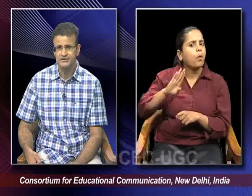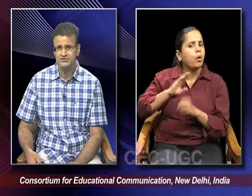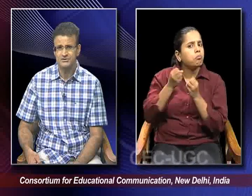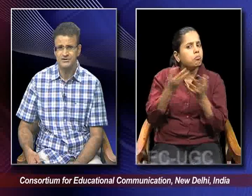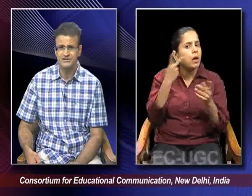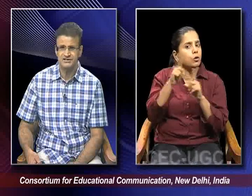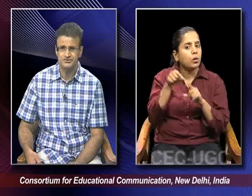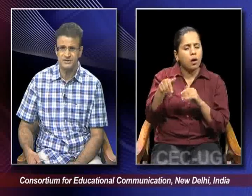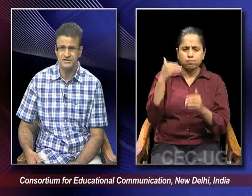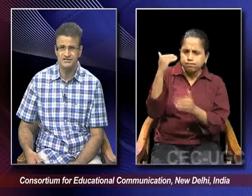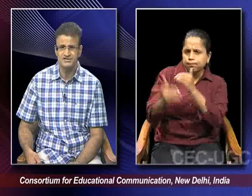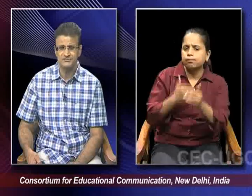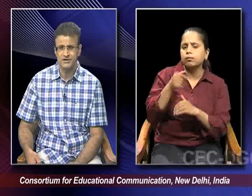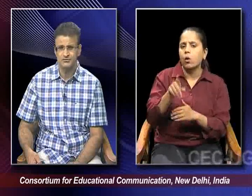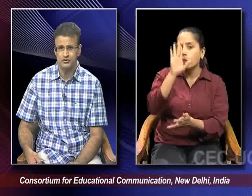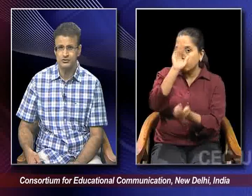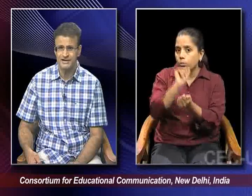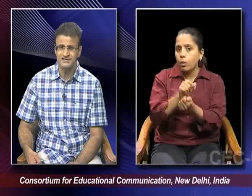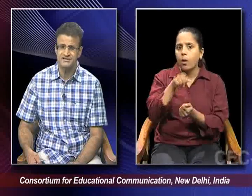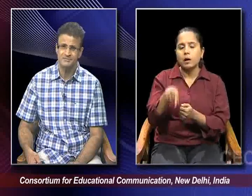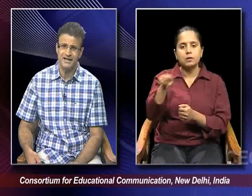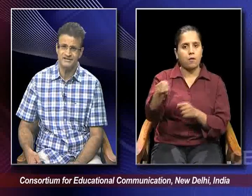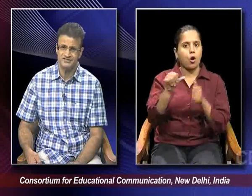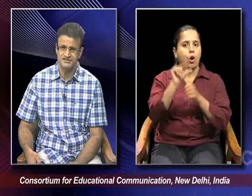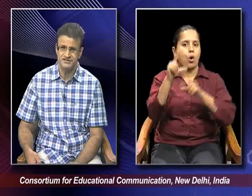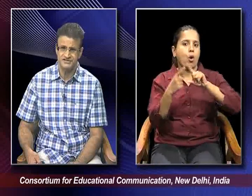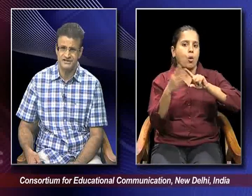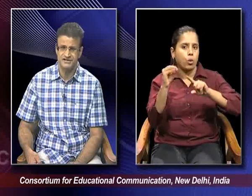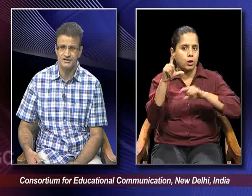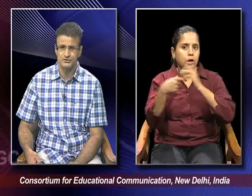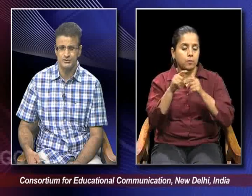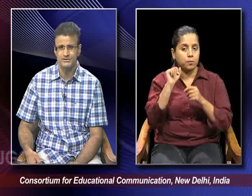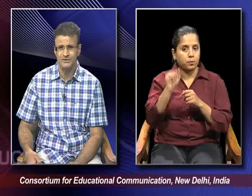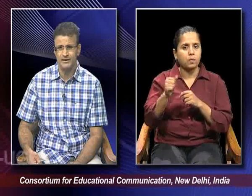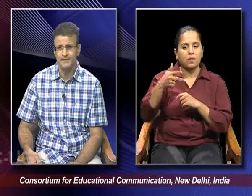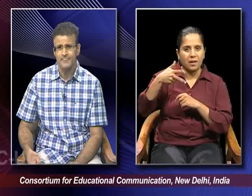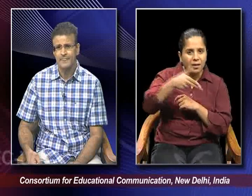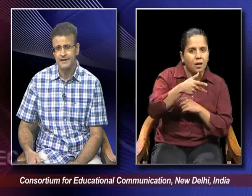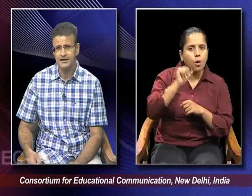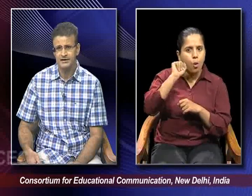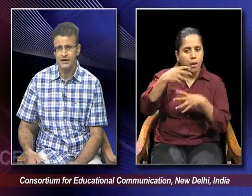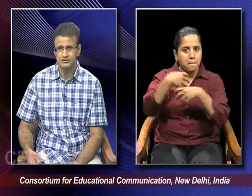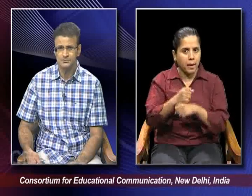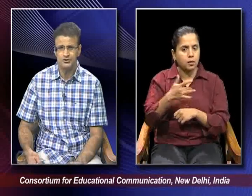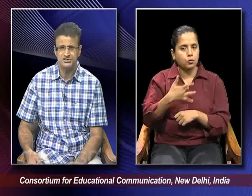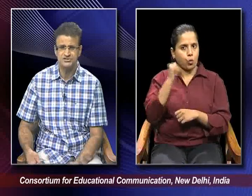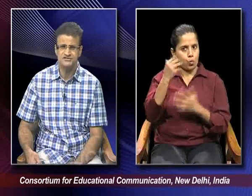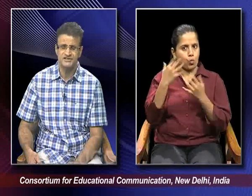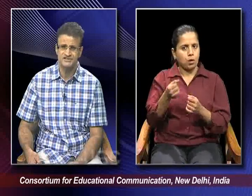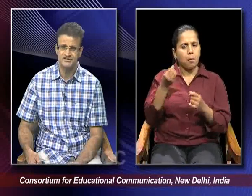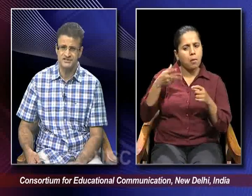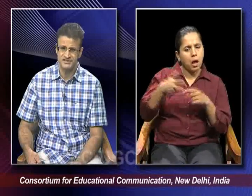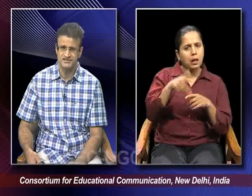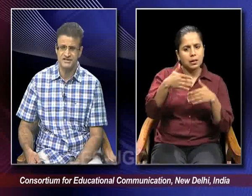and consequently the inspectors, they have become autocrats and apply their scissors at their sweet will in cutting out the portions which